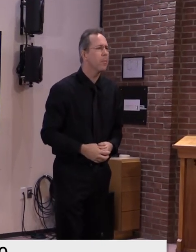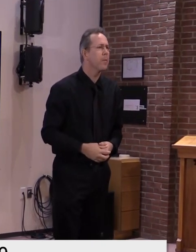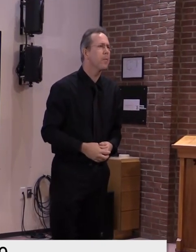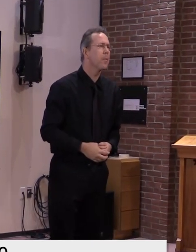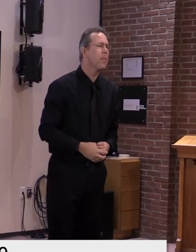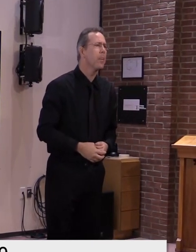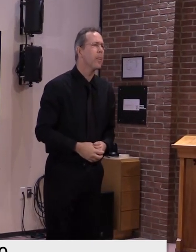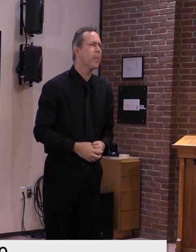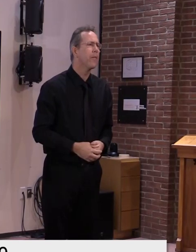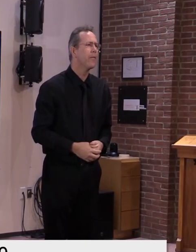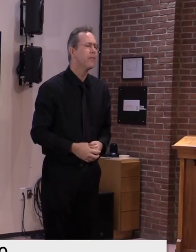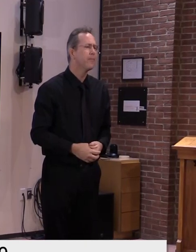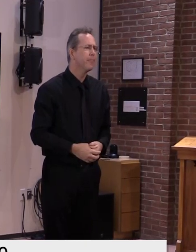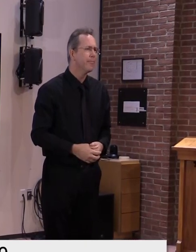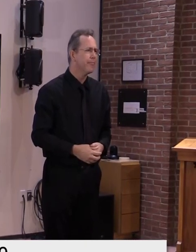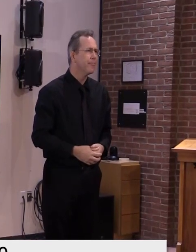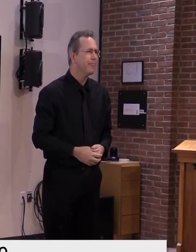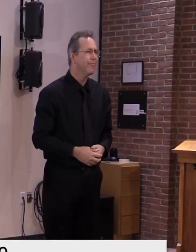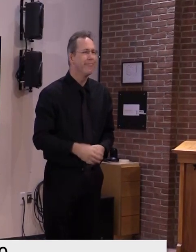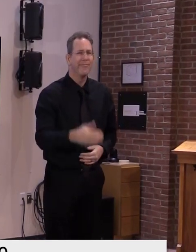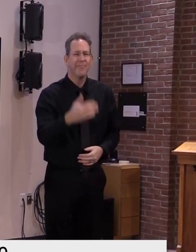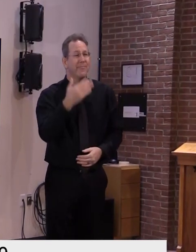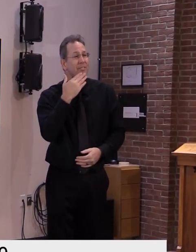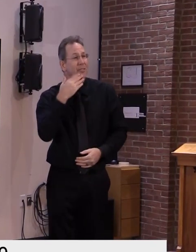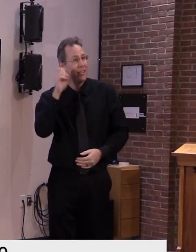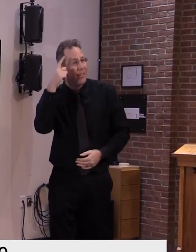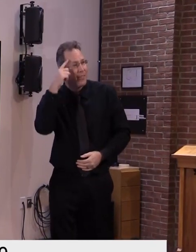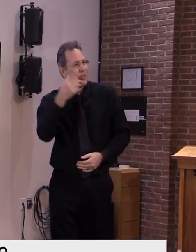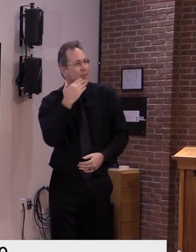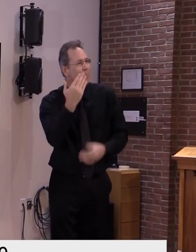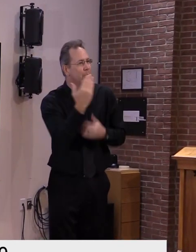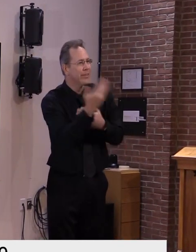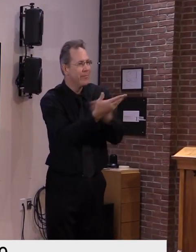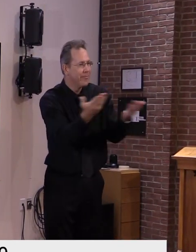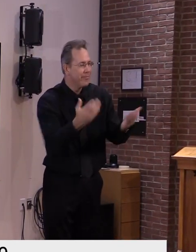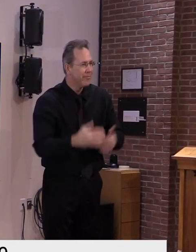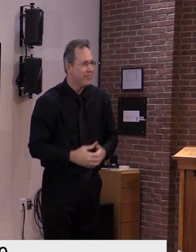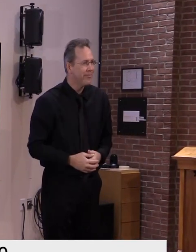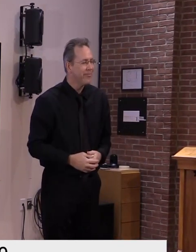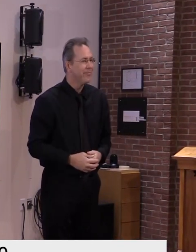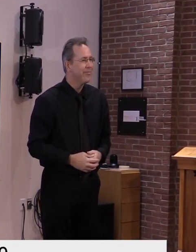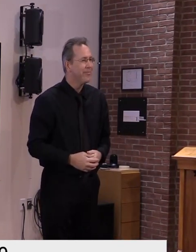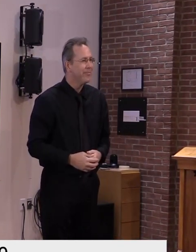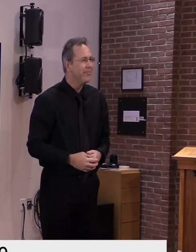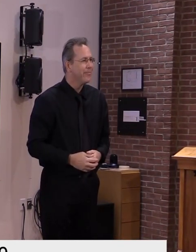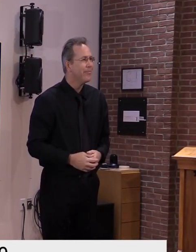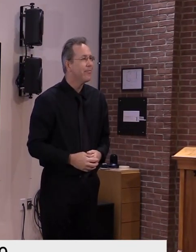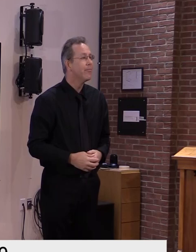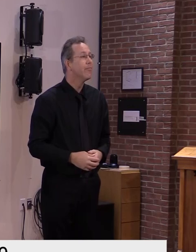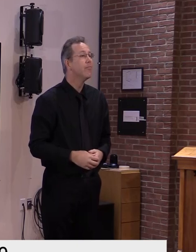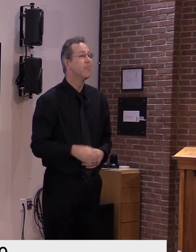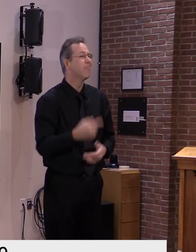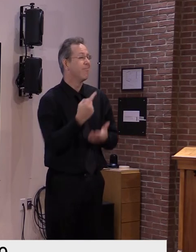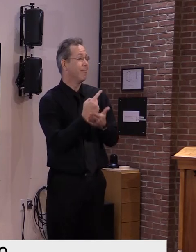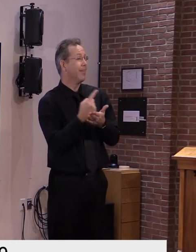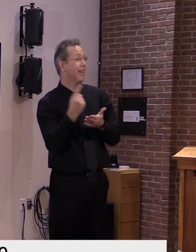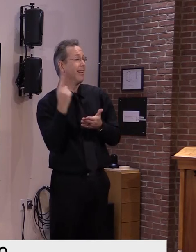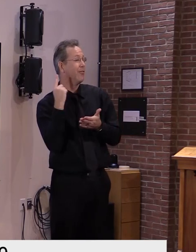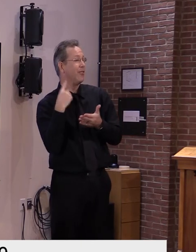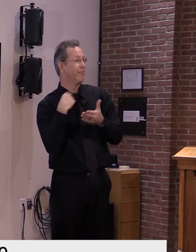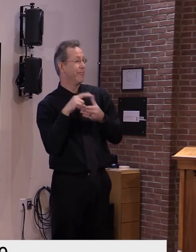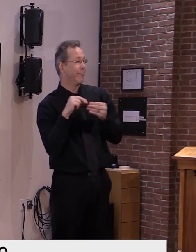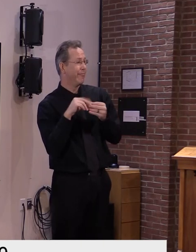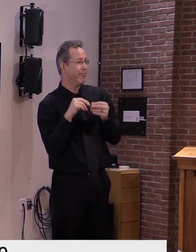Thank you, Governor, and good morning, everyone. Last week, We spoke about our cautious optimism